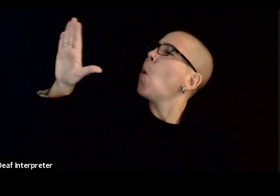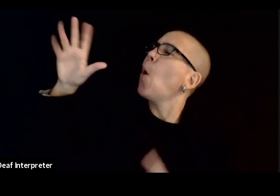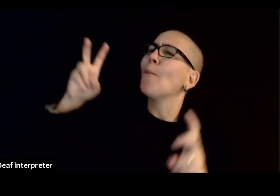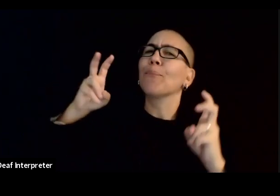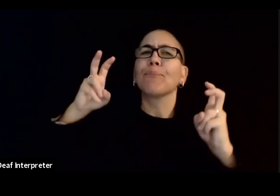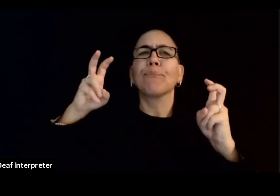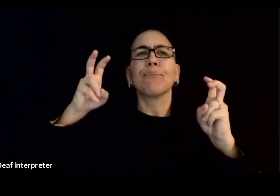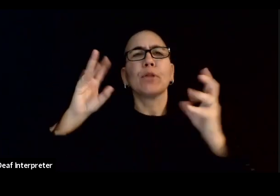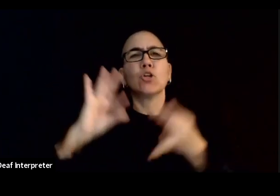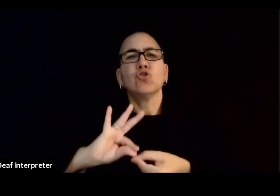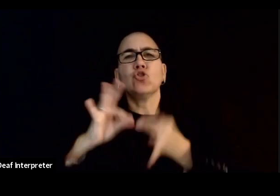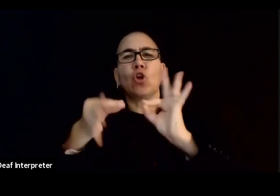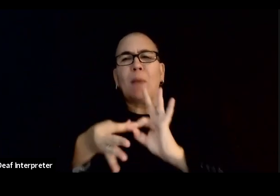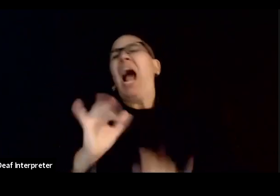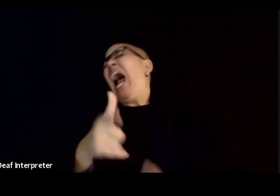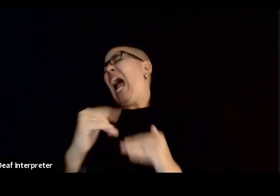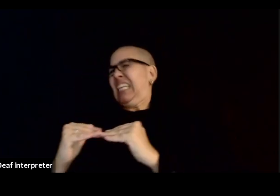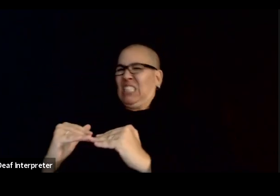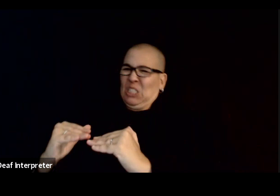surge?